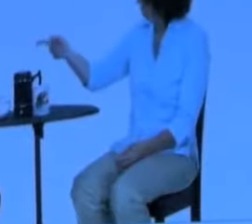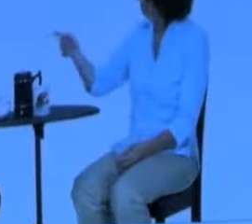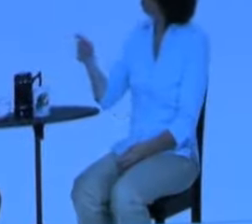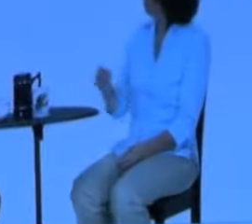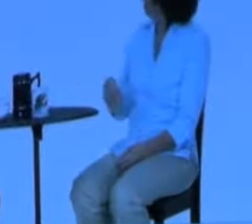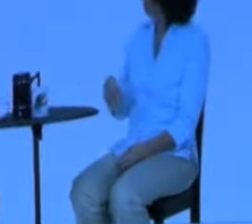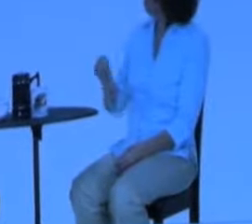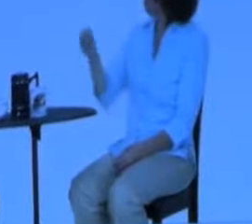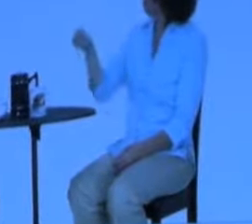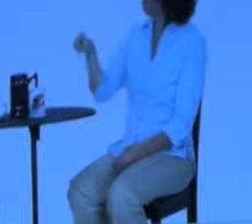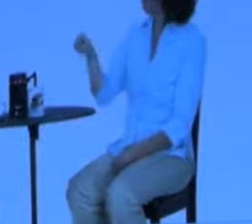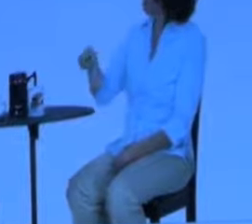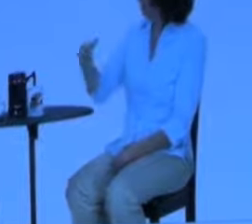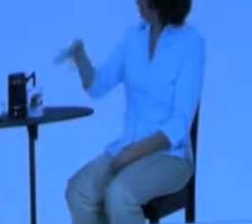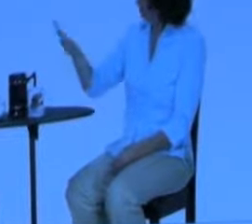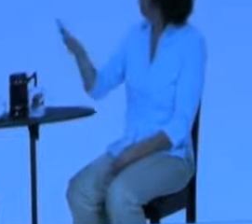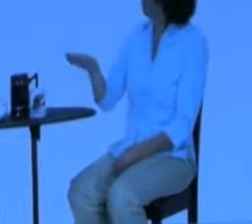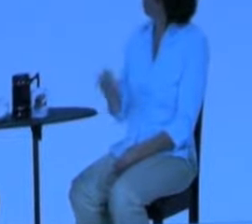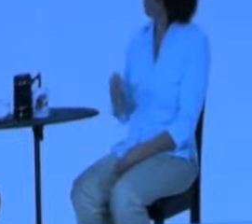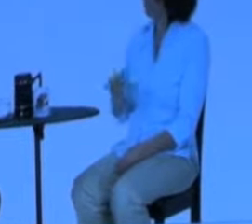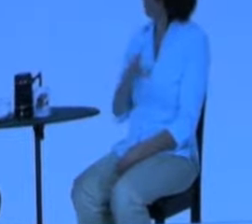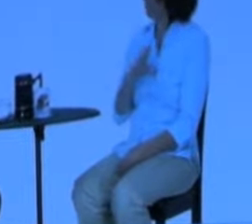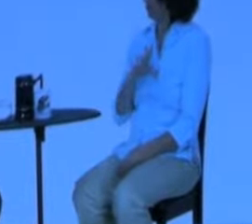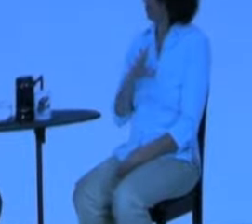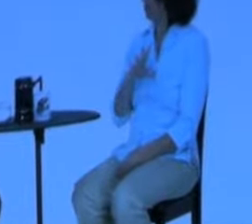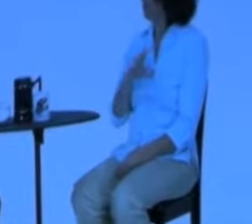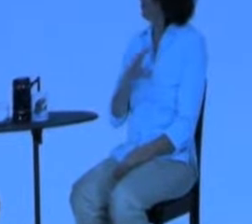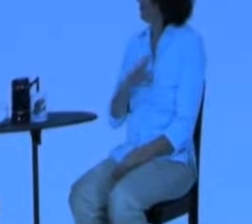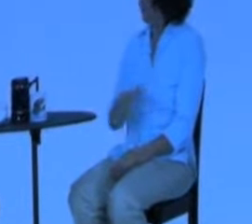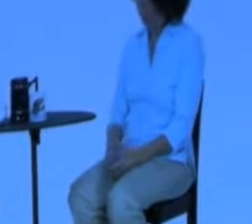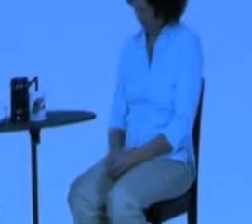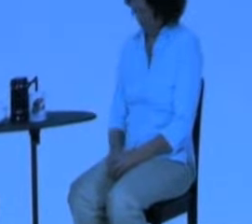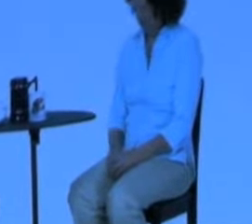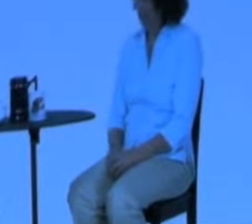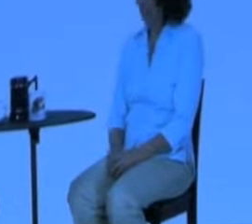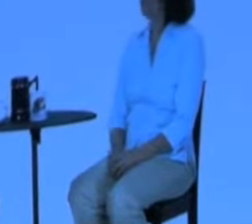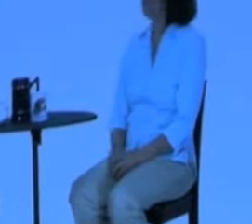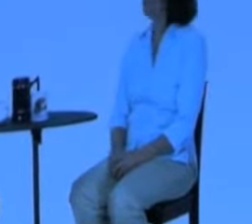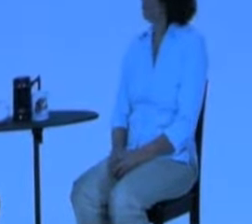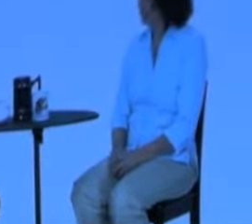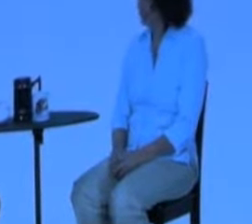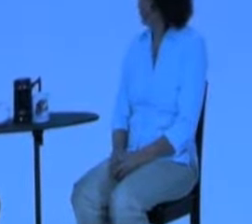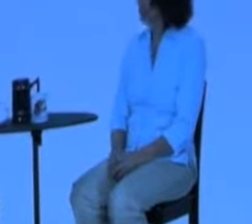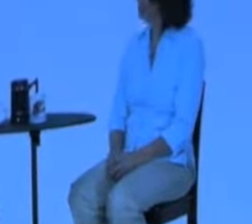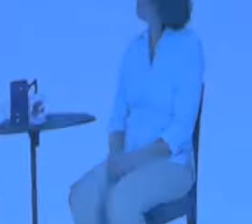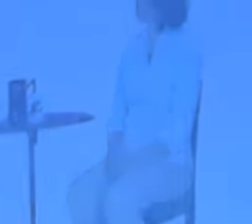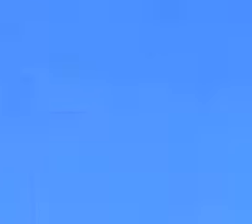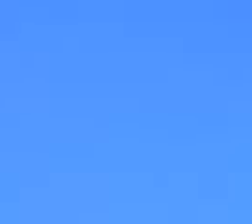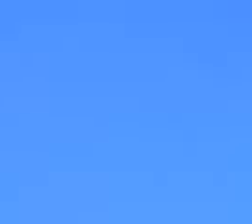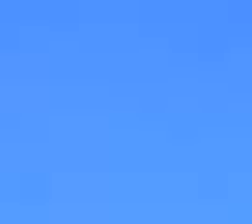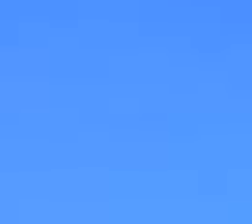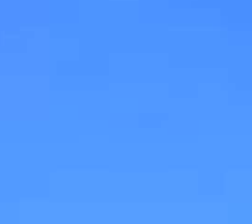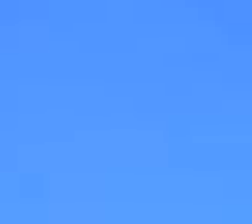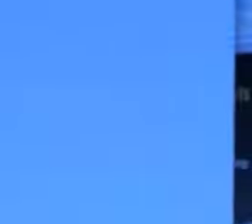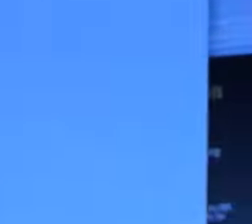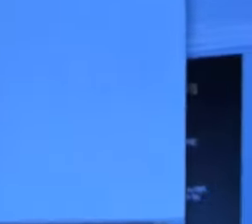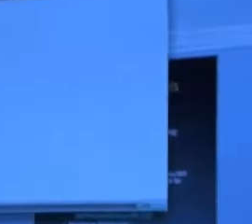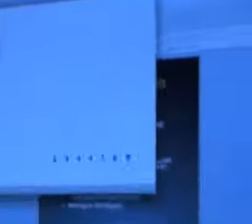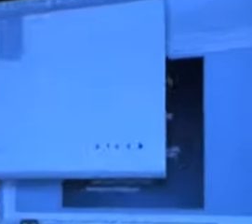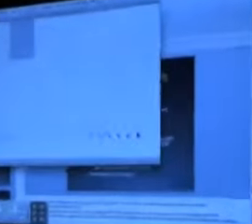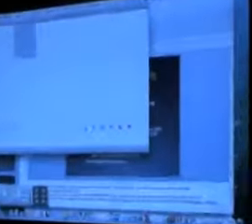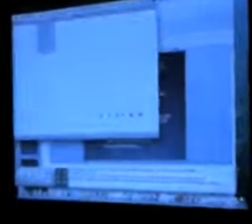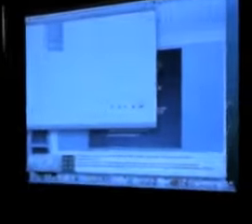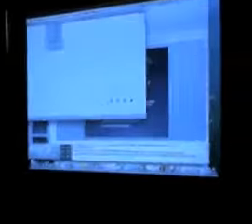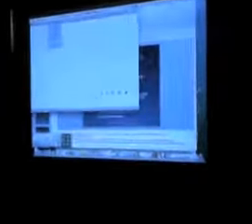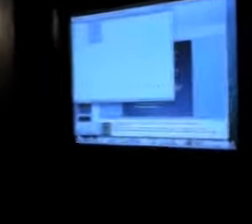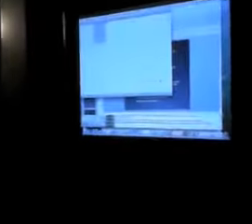cues they give, what kind of head nods, how they orient themselves with respect to each other. All those types of behaviors that I